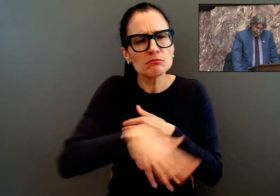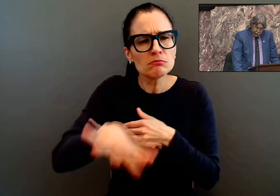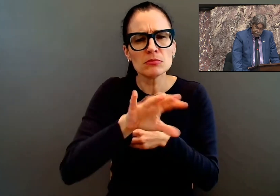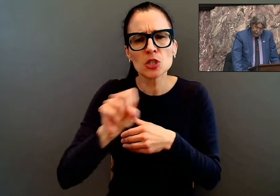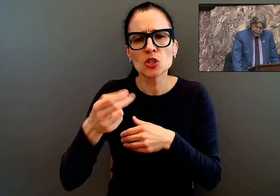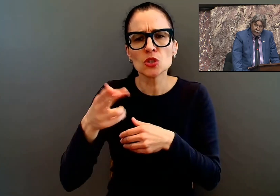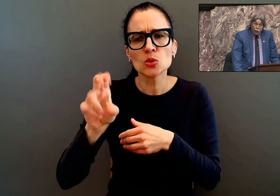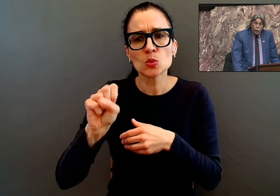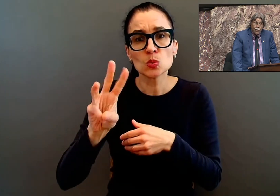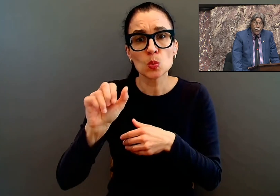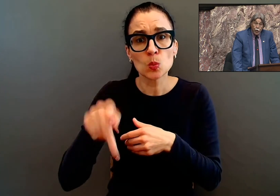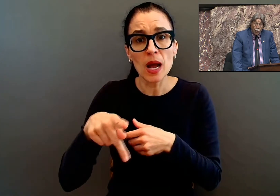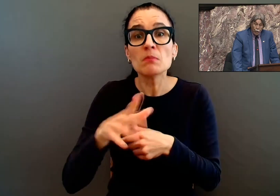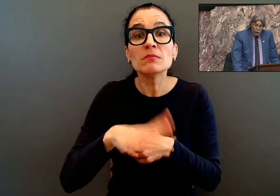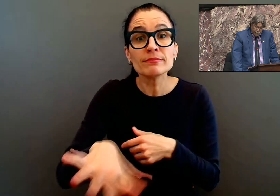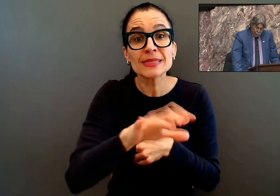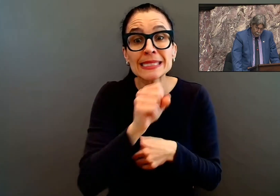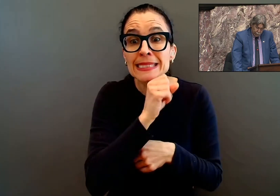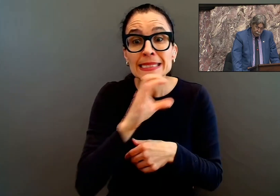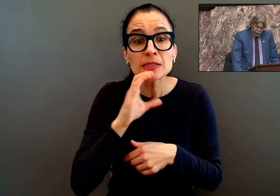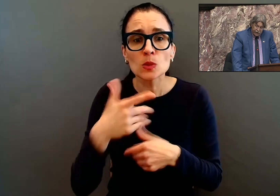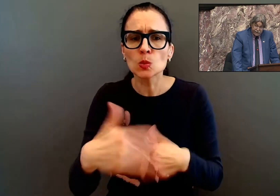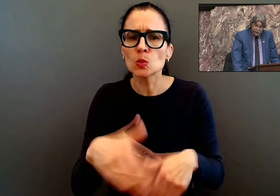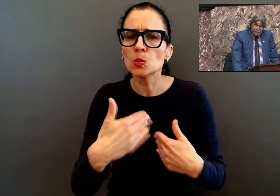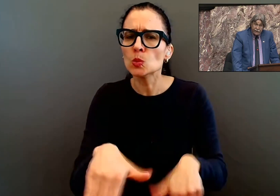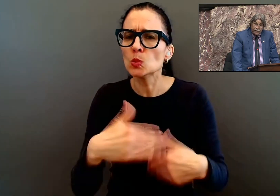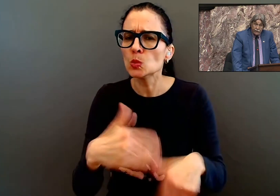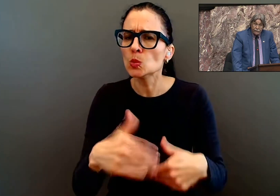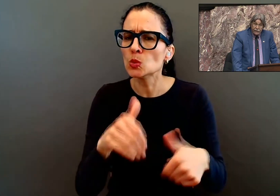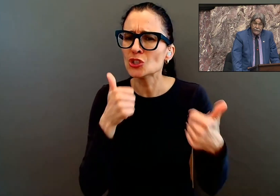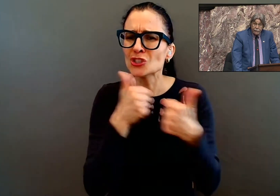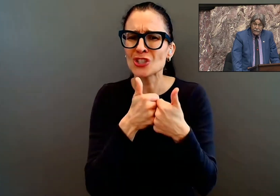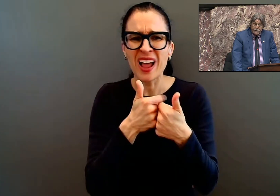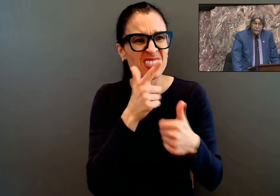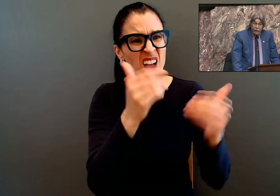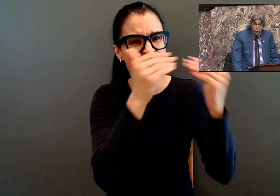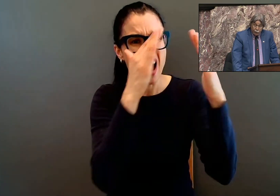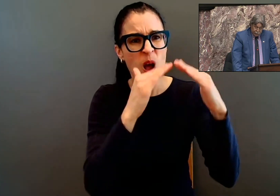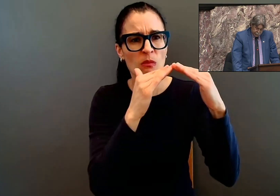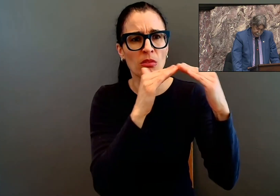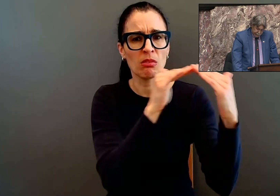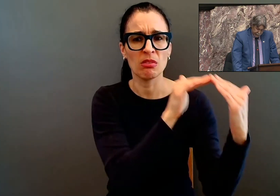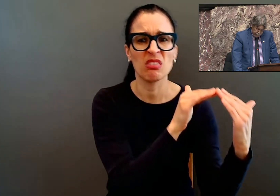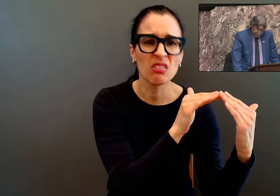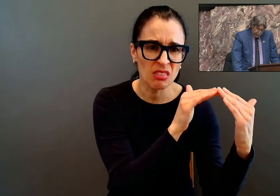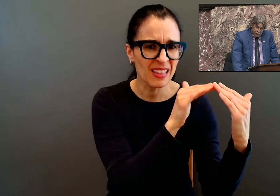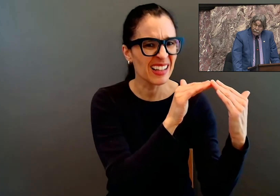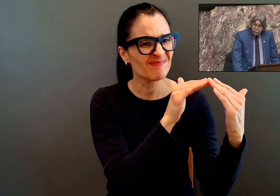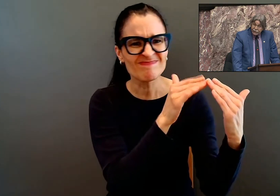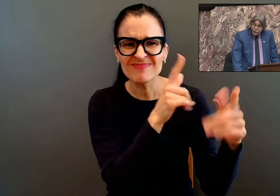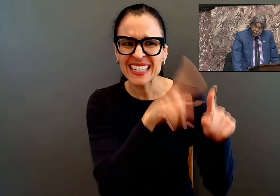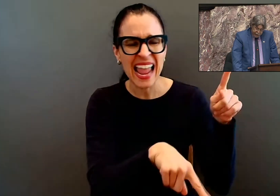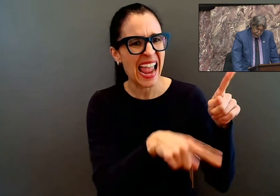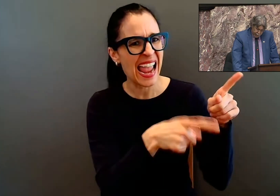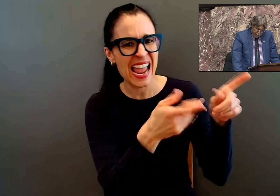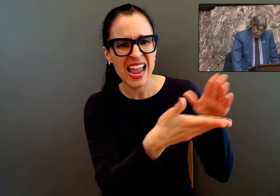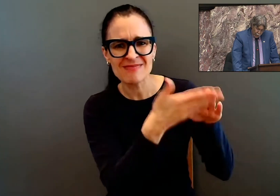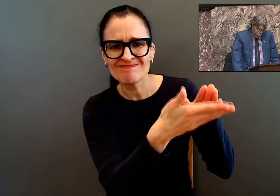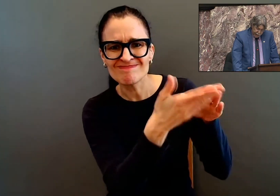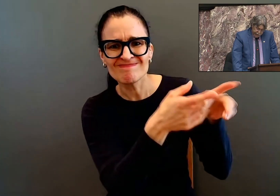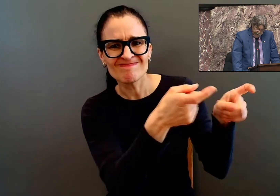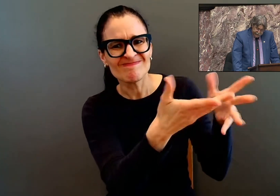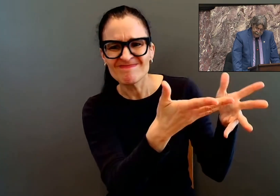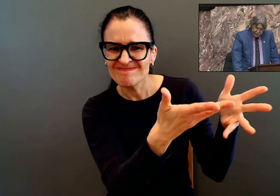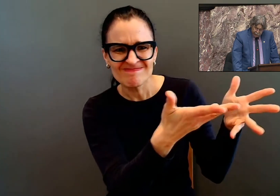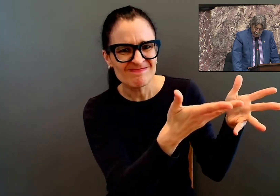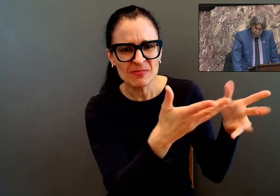entirely because there are no affordable assisted living spaces available. Mr. Speaker,